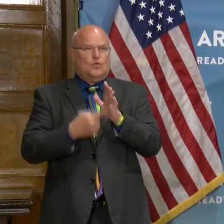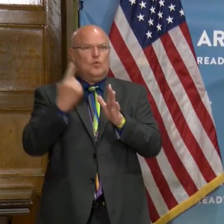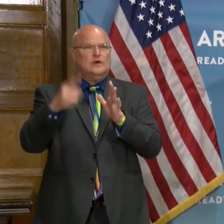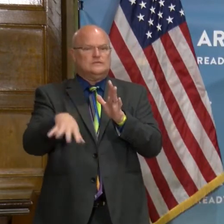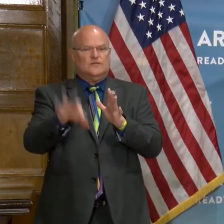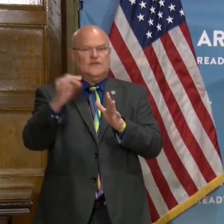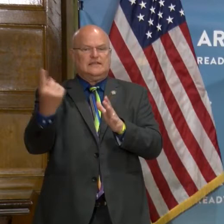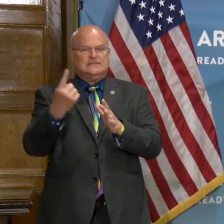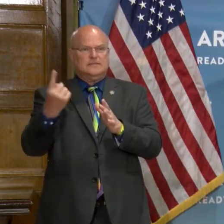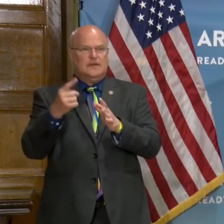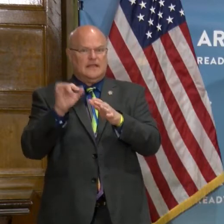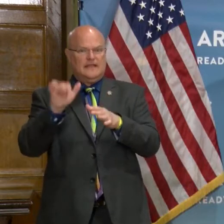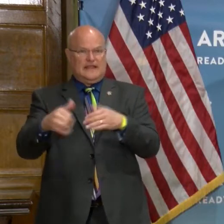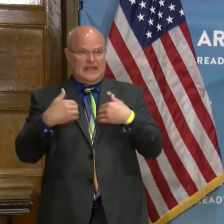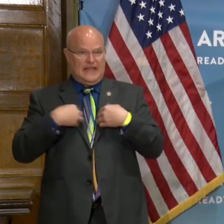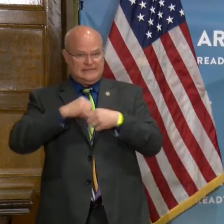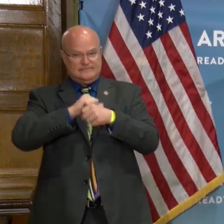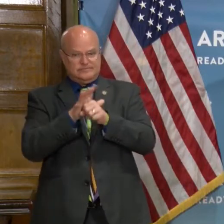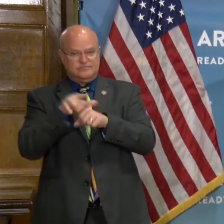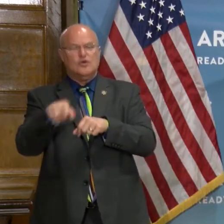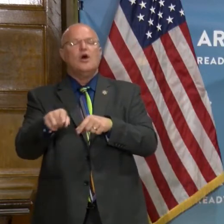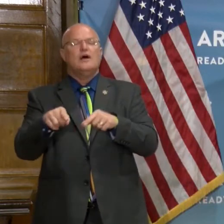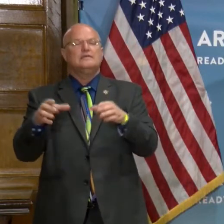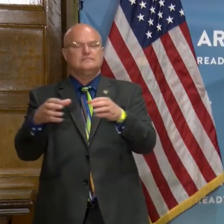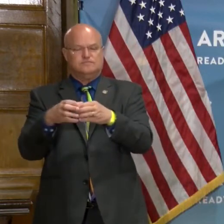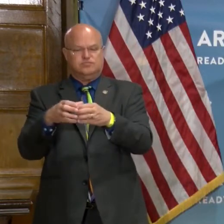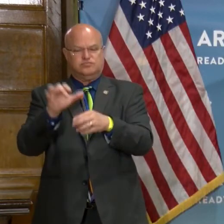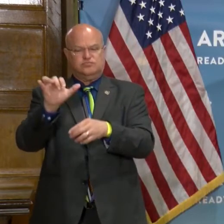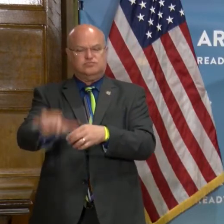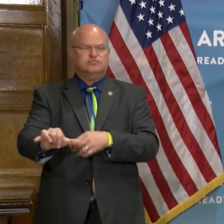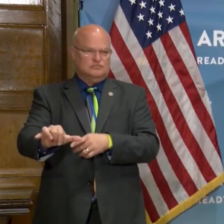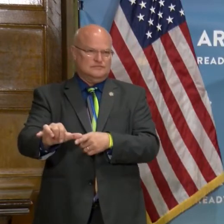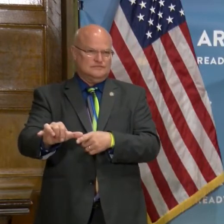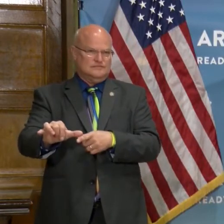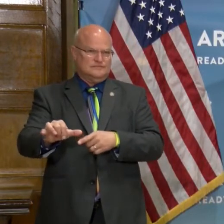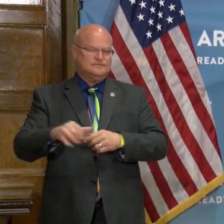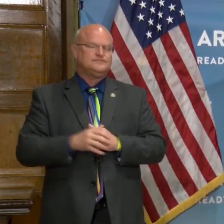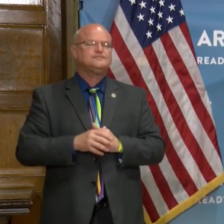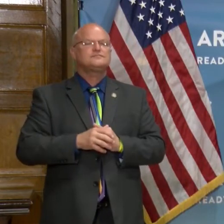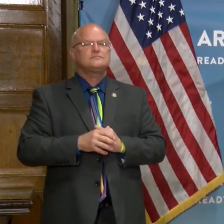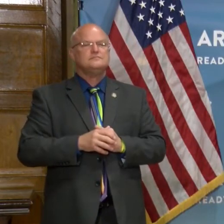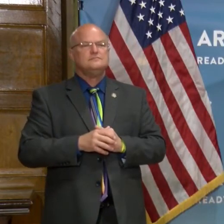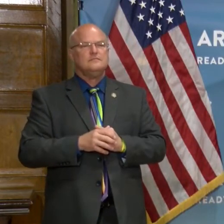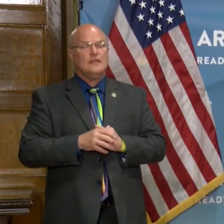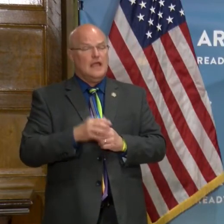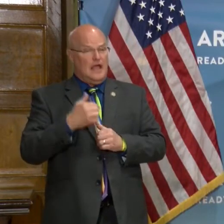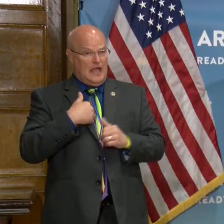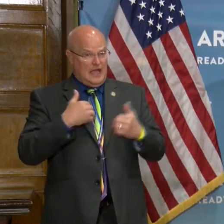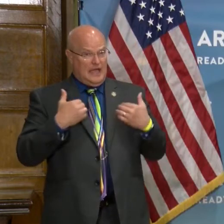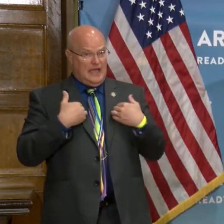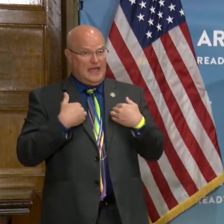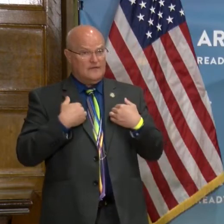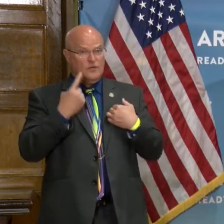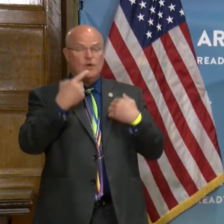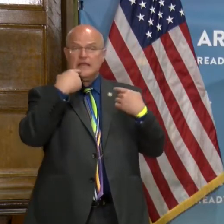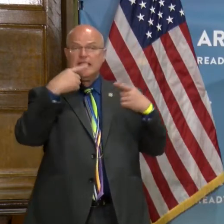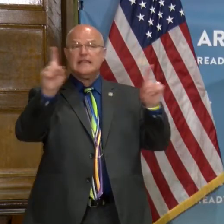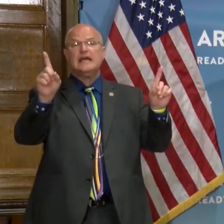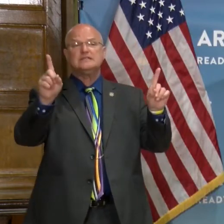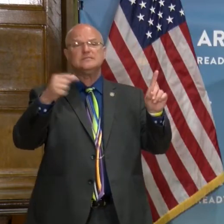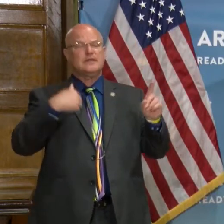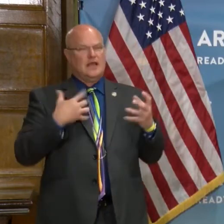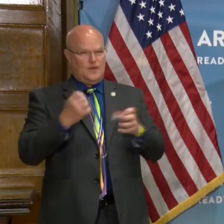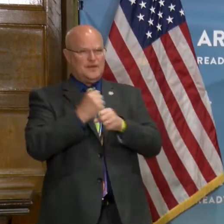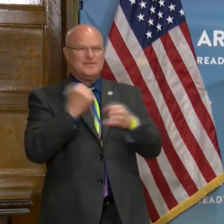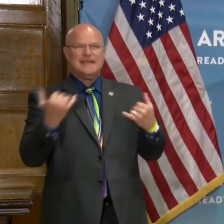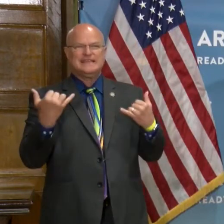we ascertain the cause for that particular spike. I do have one announcement that I'd like